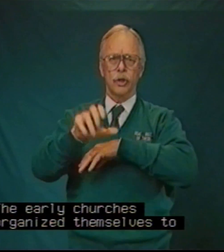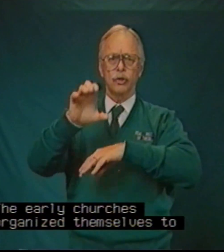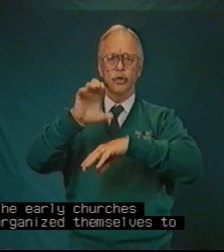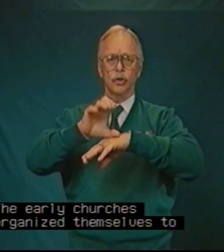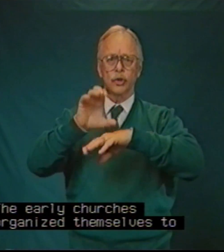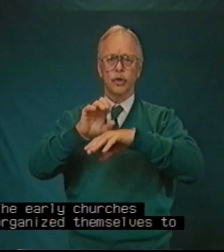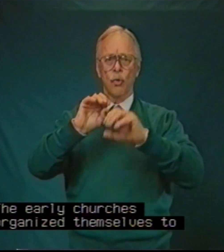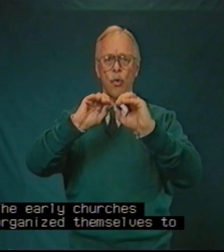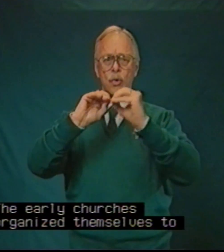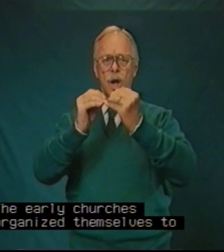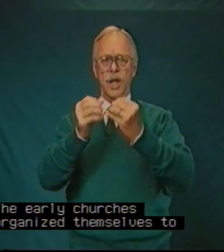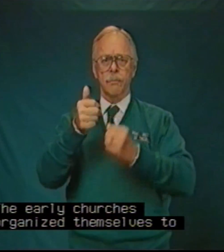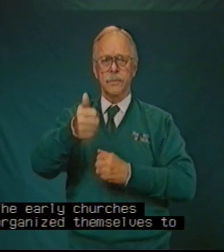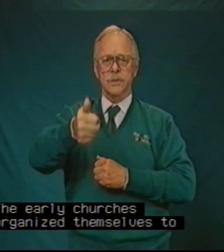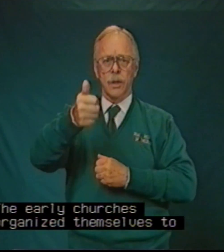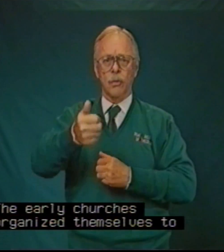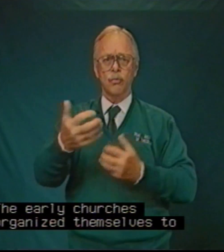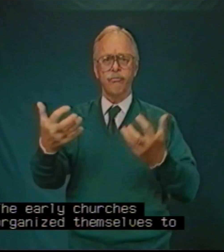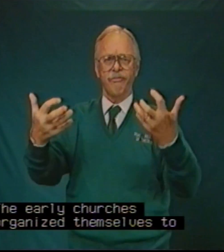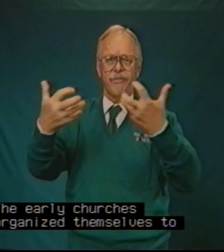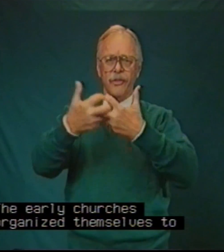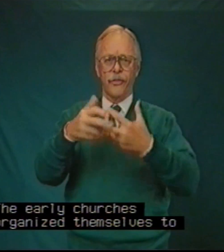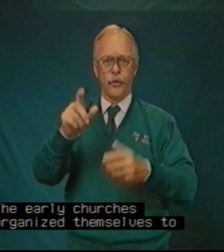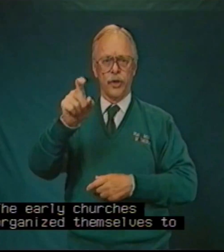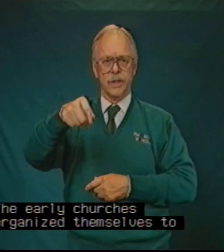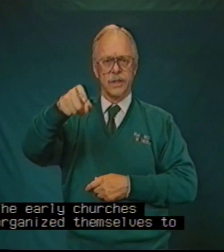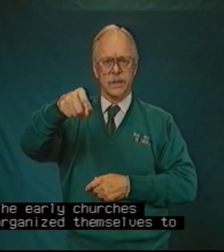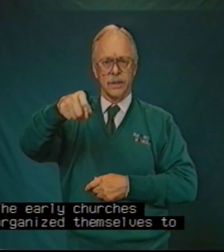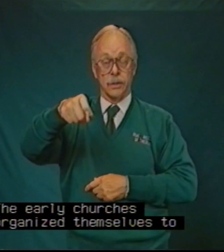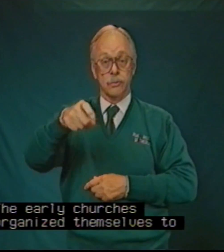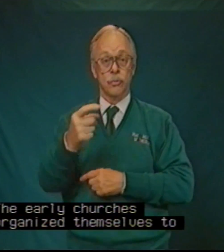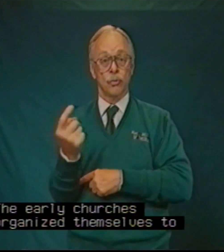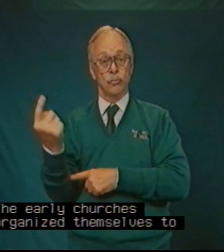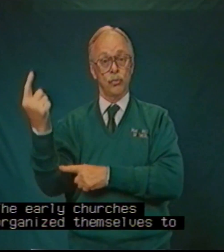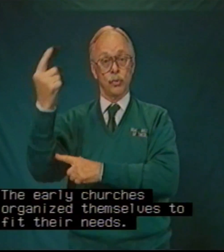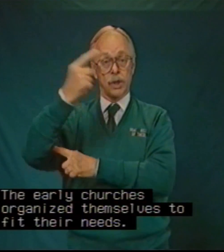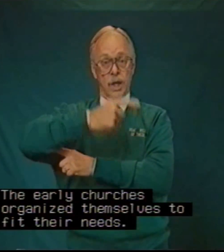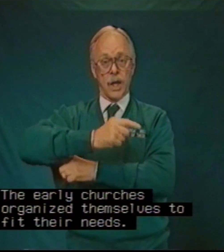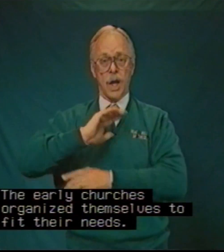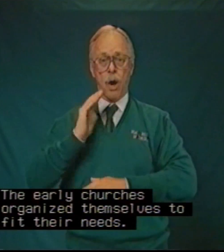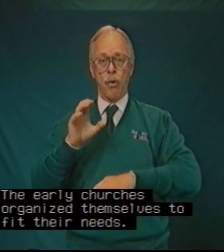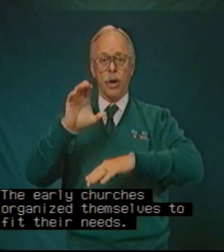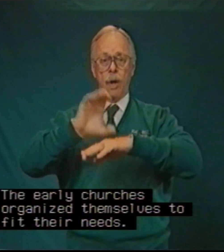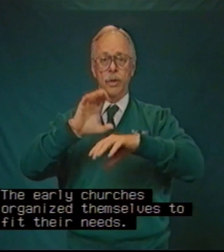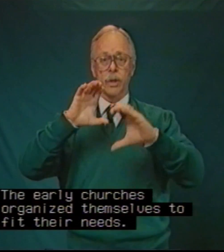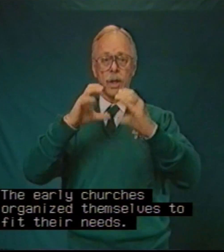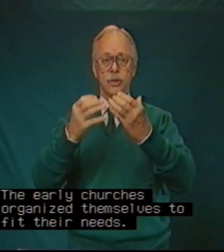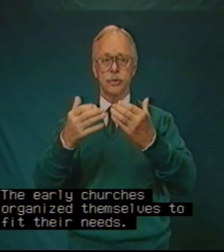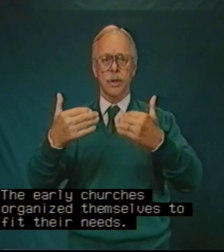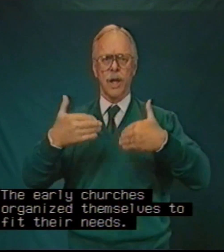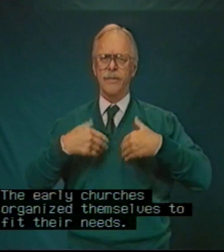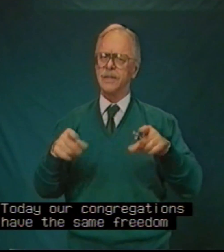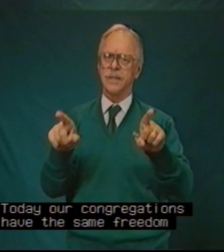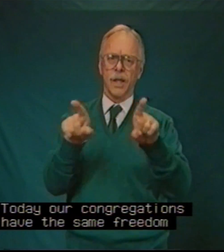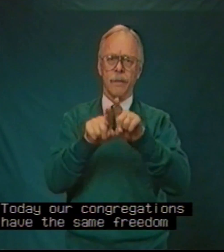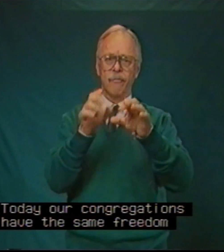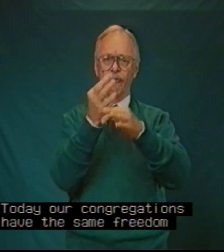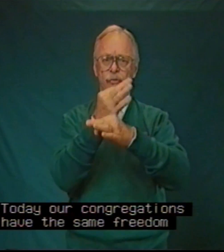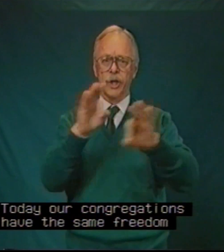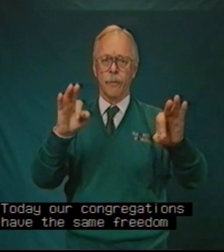The early churches organized themselves to fit their needs. Today, our congregation have the same freedom to establish